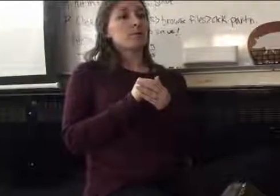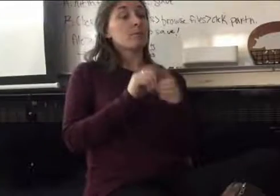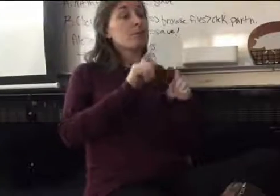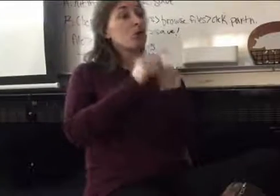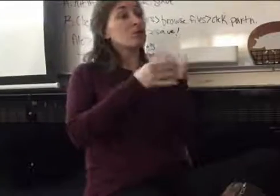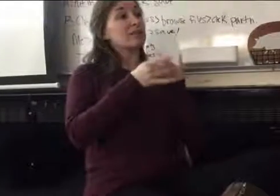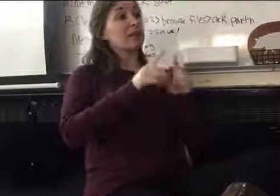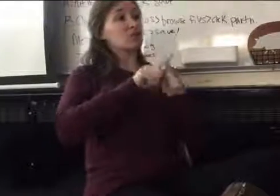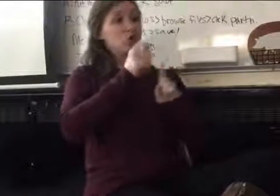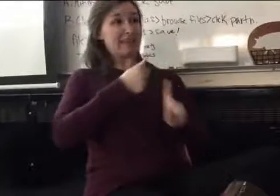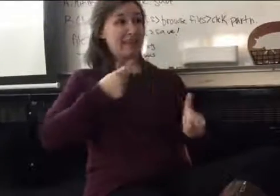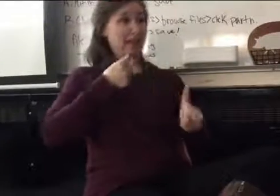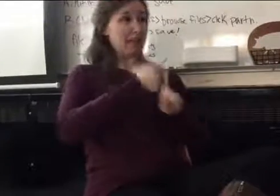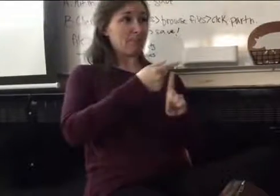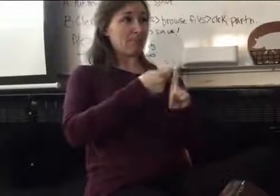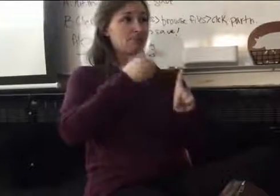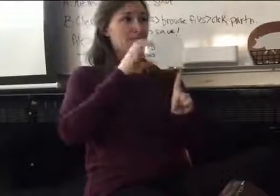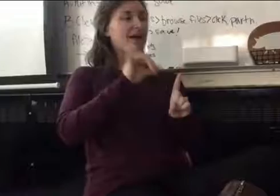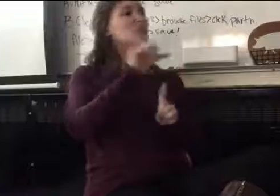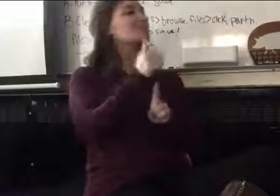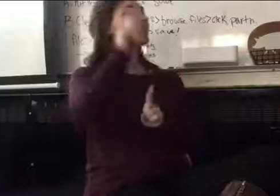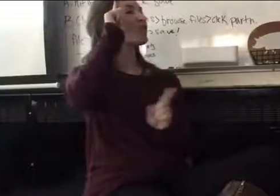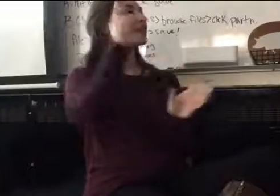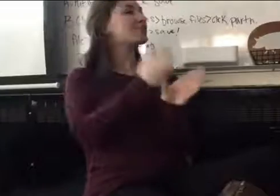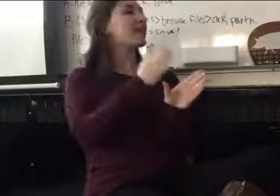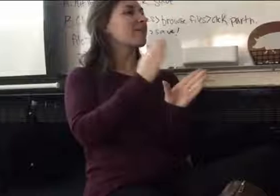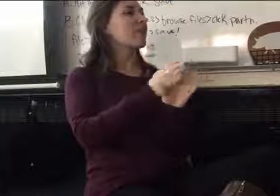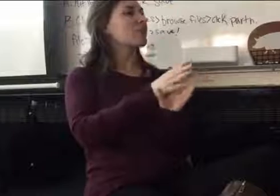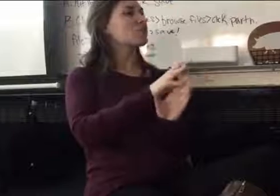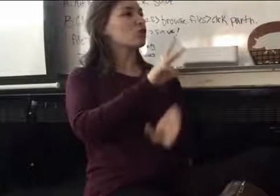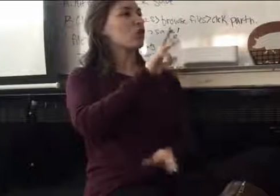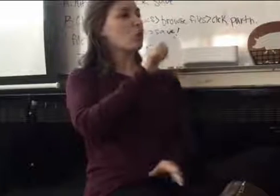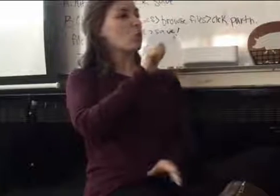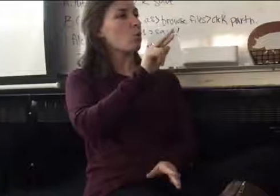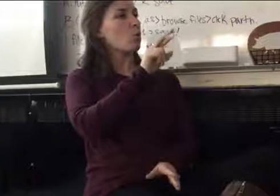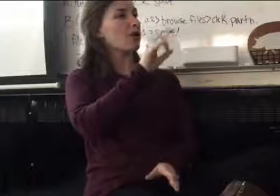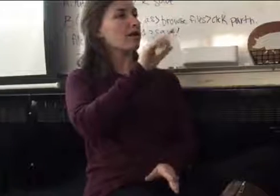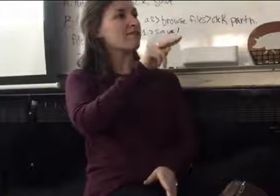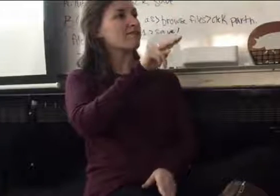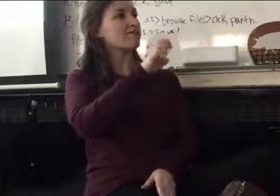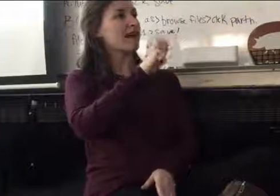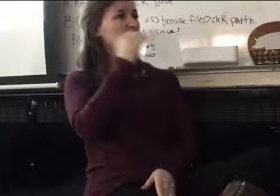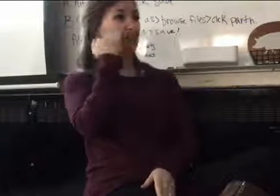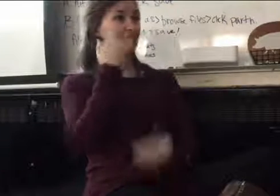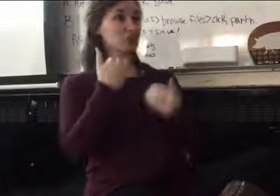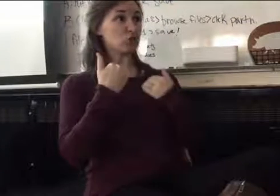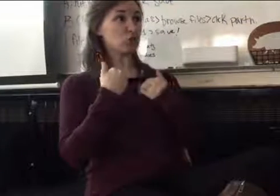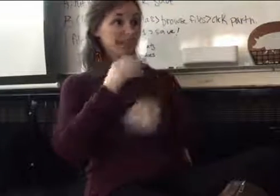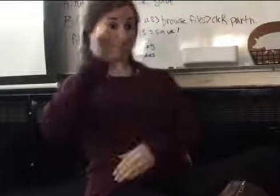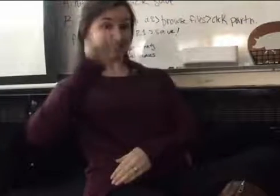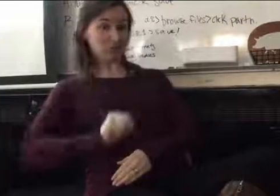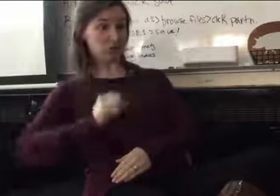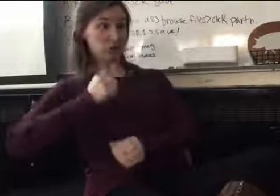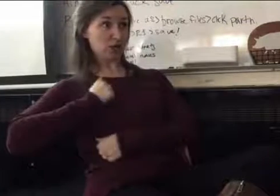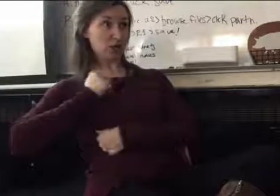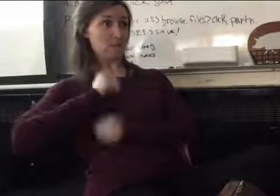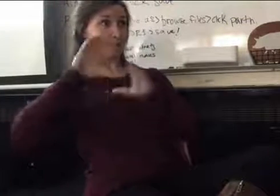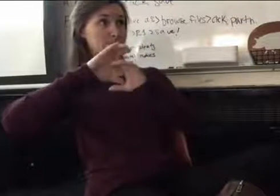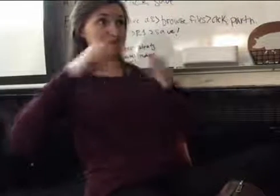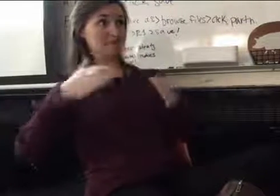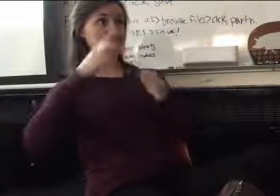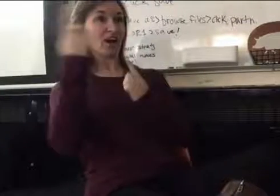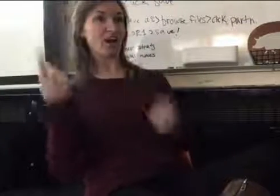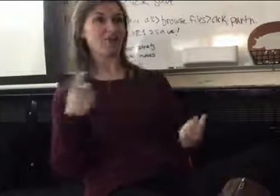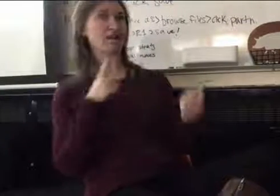of this, it was another psychological warfare. When you have somebody from the Confederacy coming to fight you and they see that their former